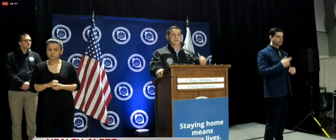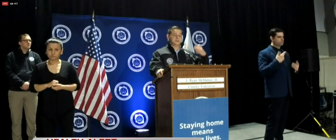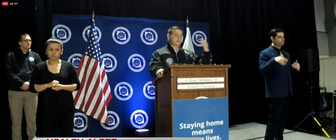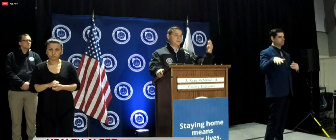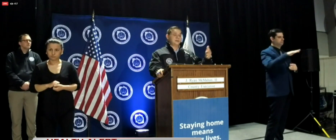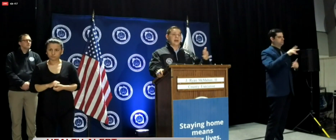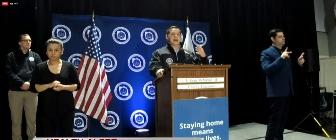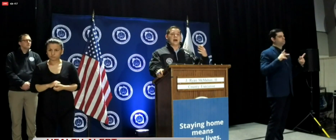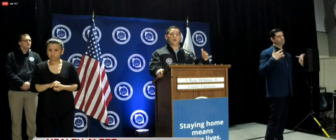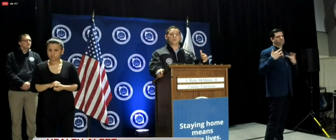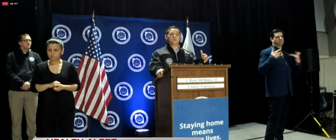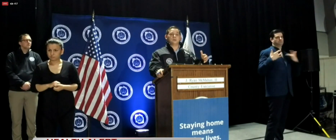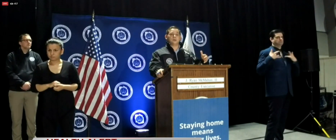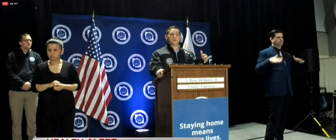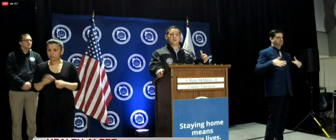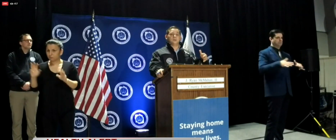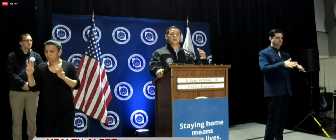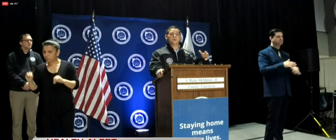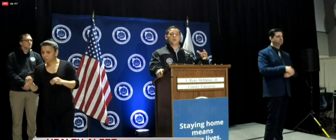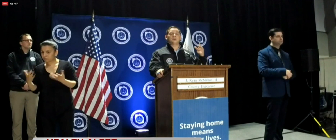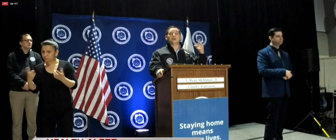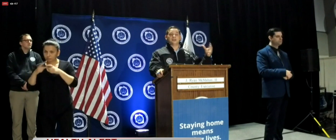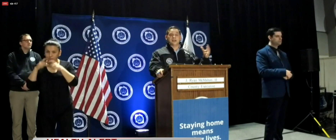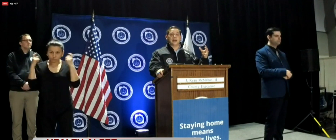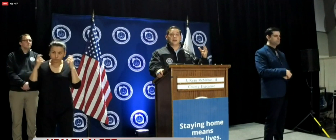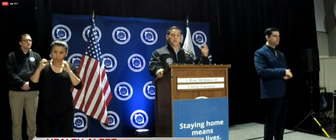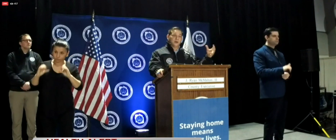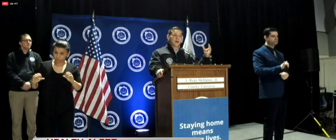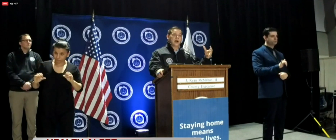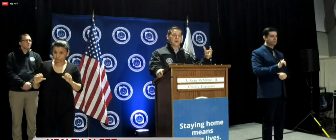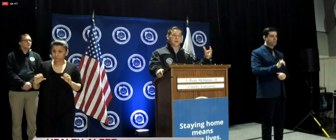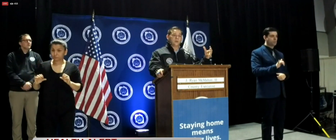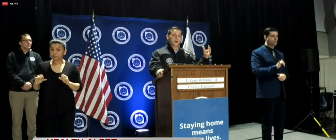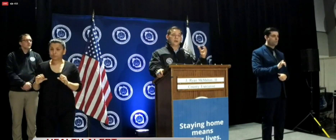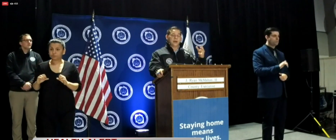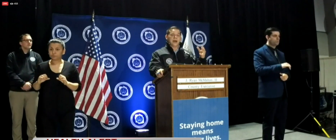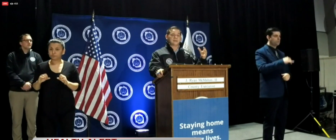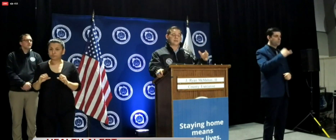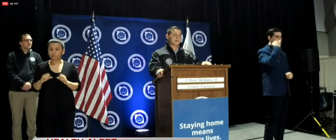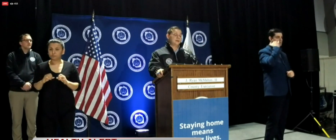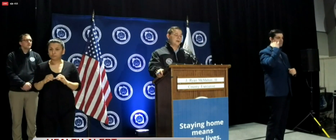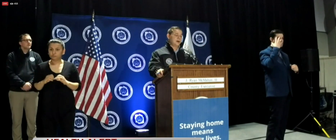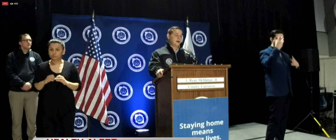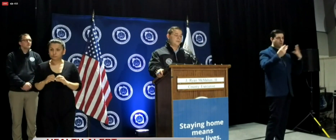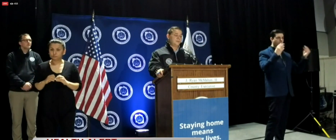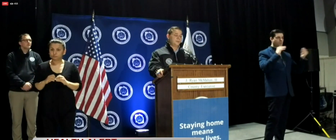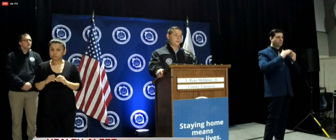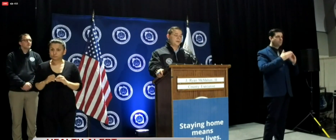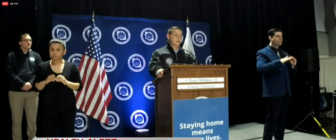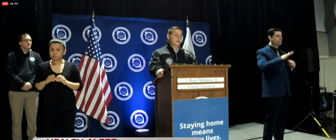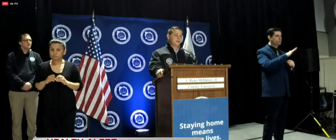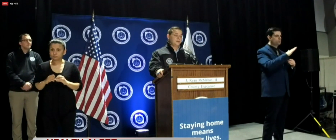Wearing masks, that helps people with their anxiety when they're out wearing a mask.